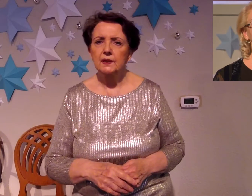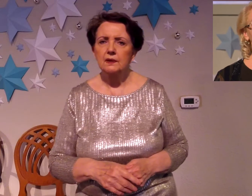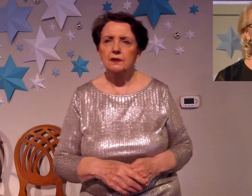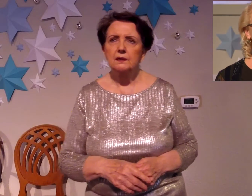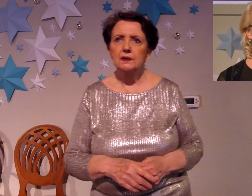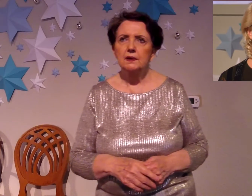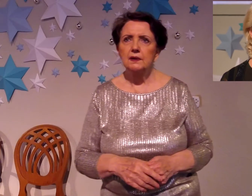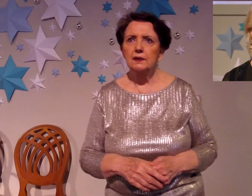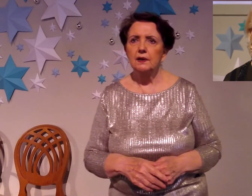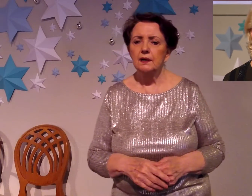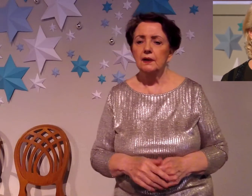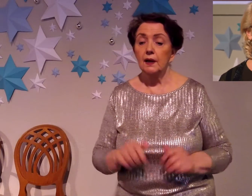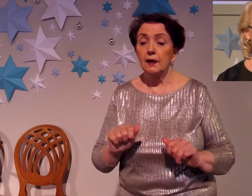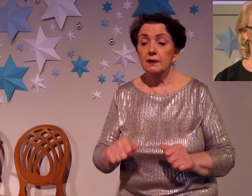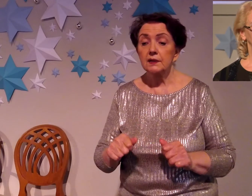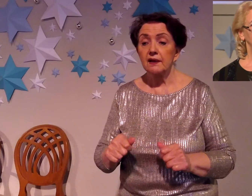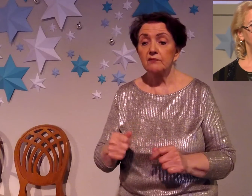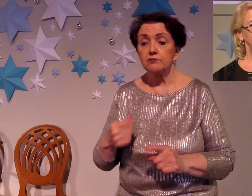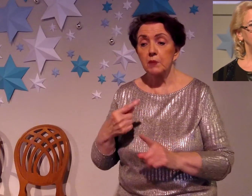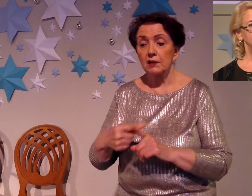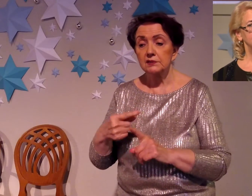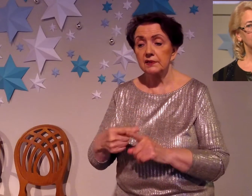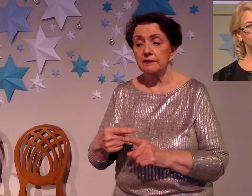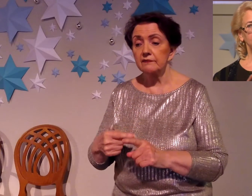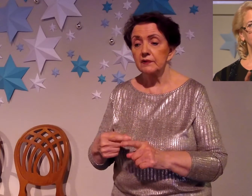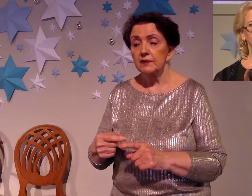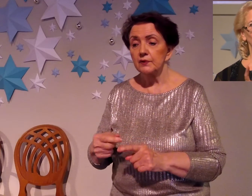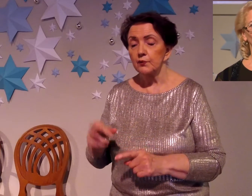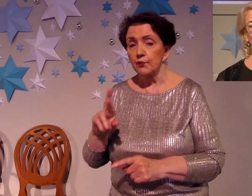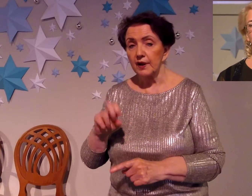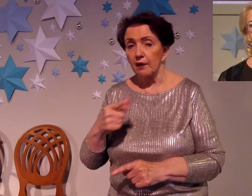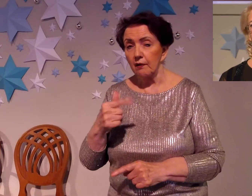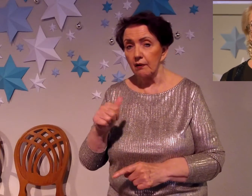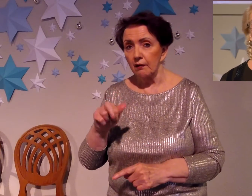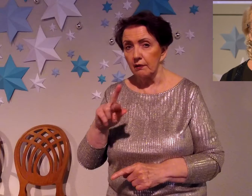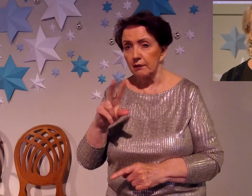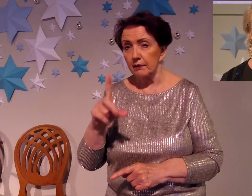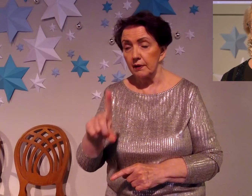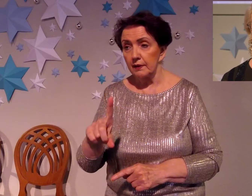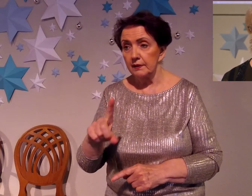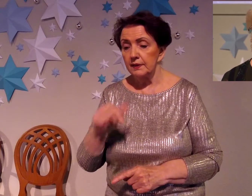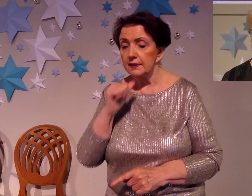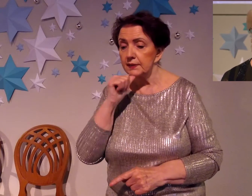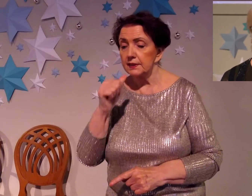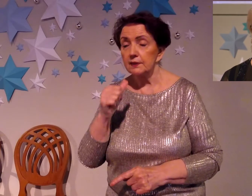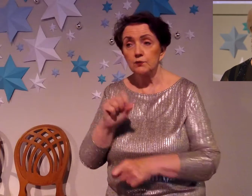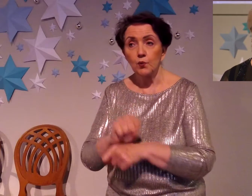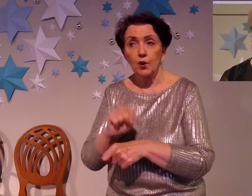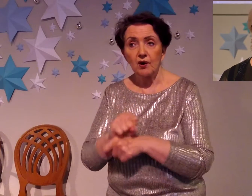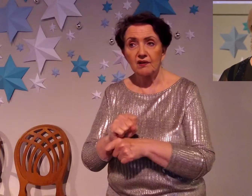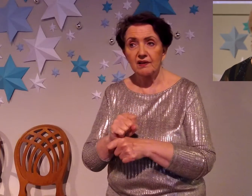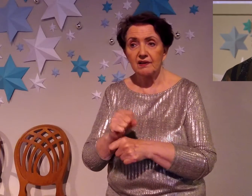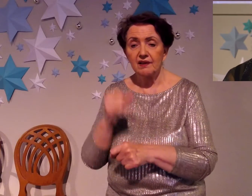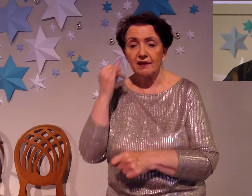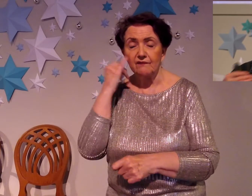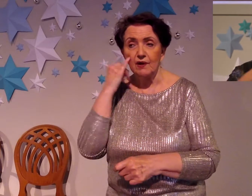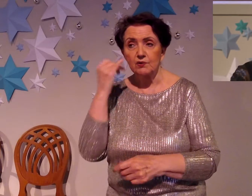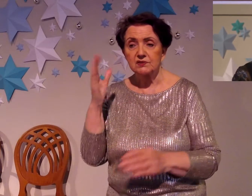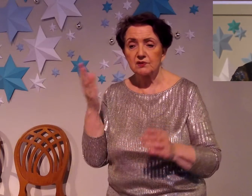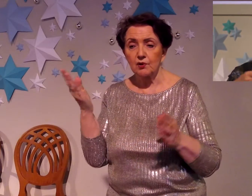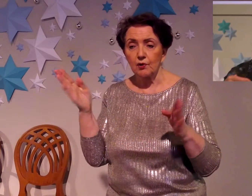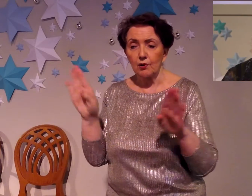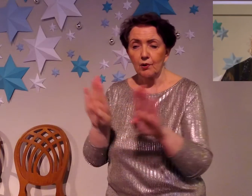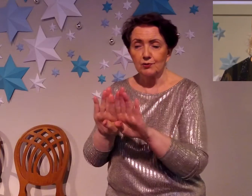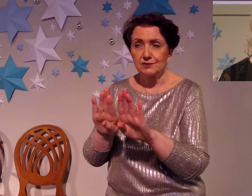while I could have positive regard, that it didn't really work if I was closed off. If I was